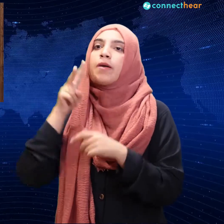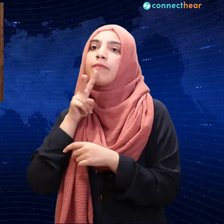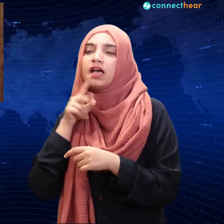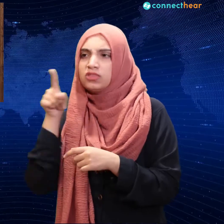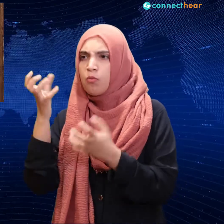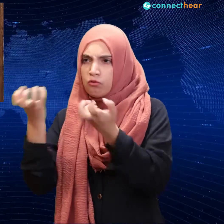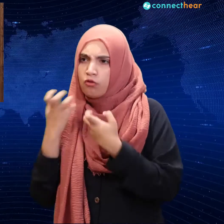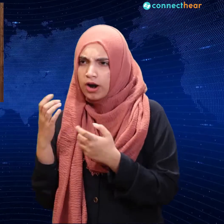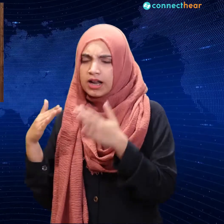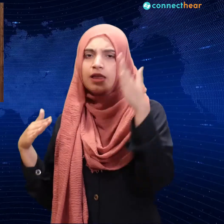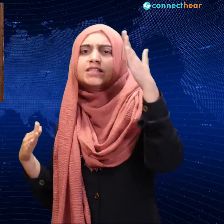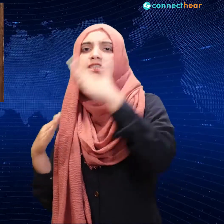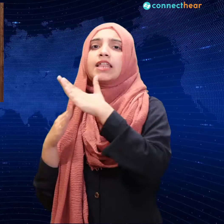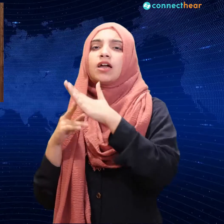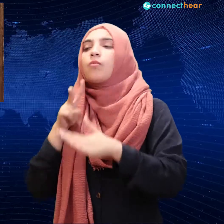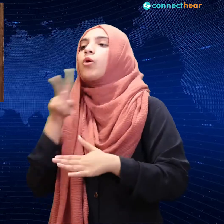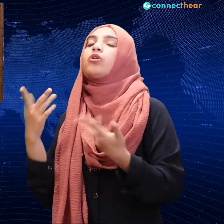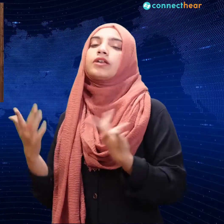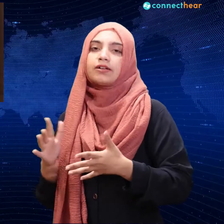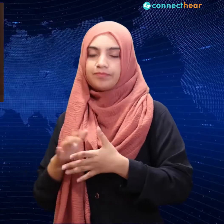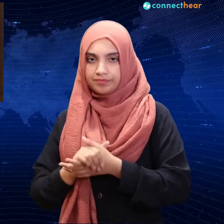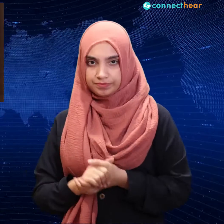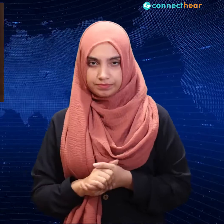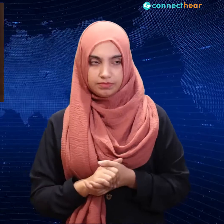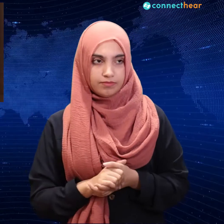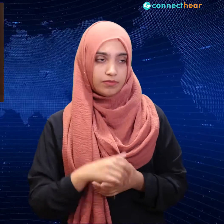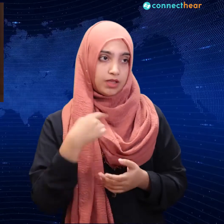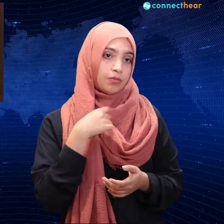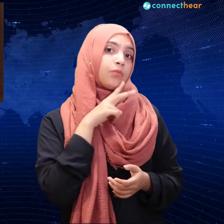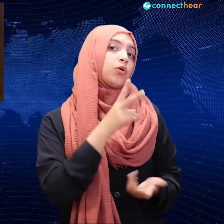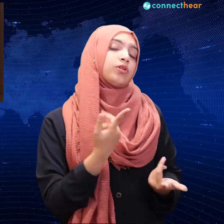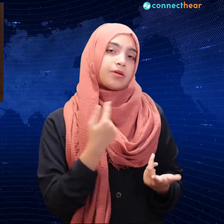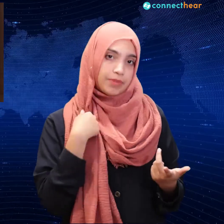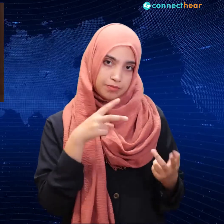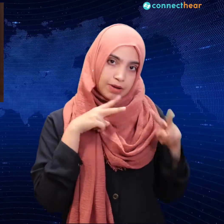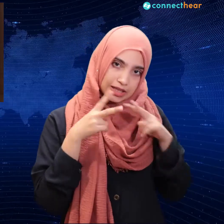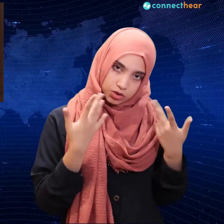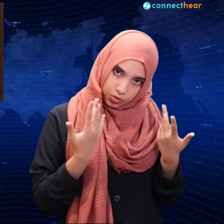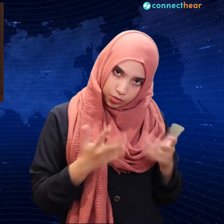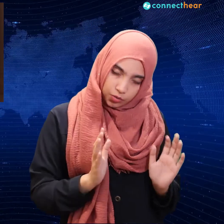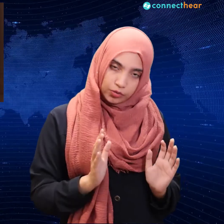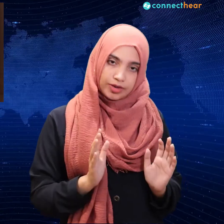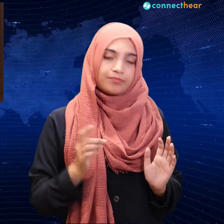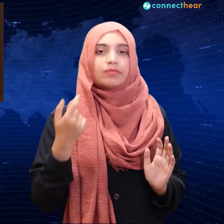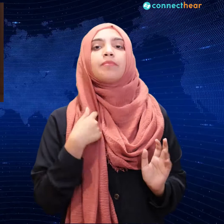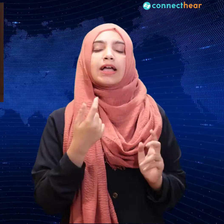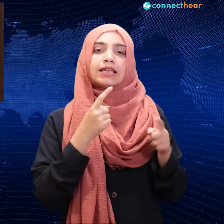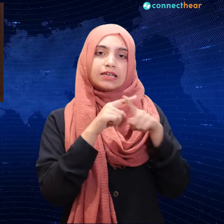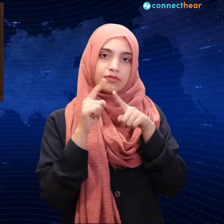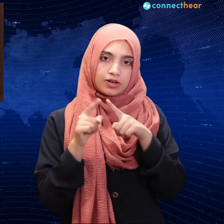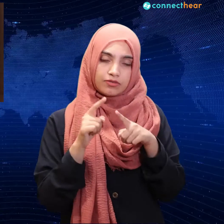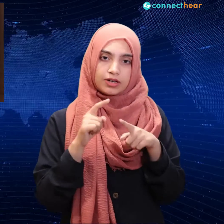spoken since the collapse of the country? I have spoken to, then he was Senator